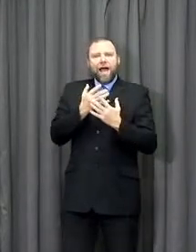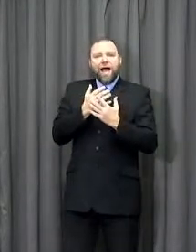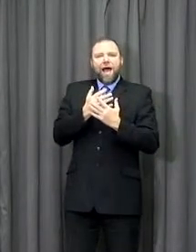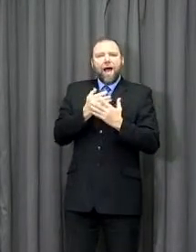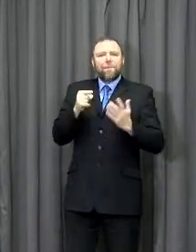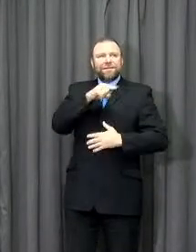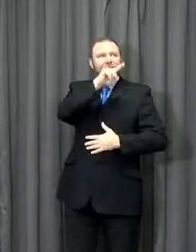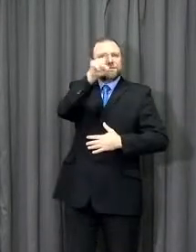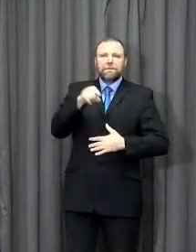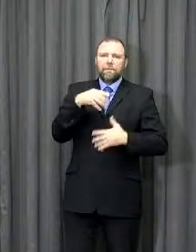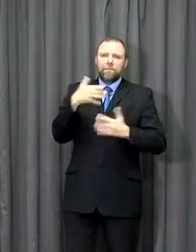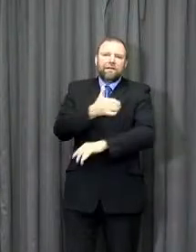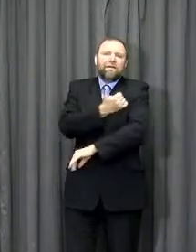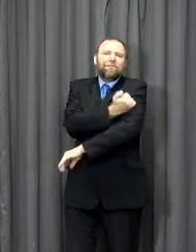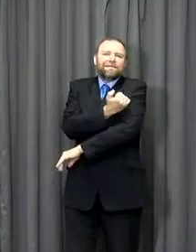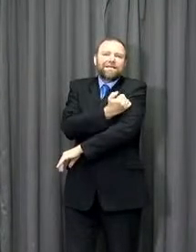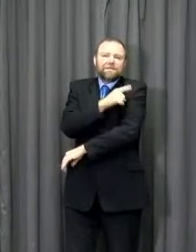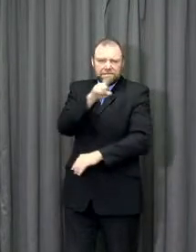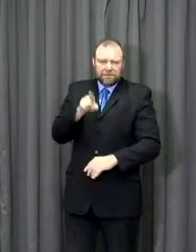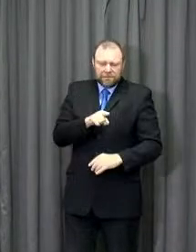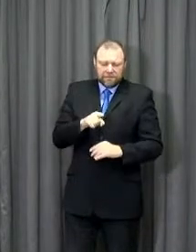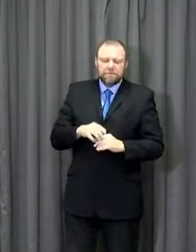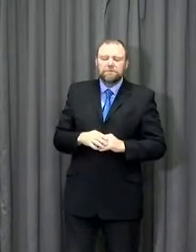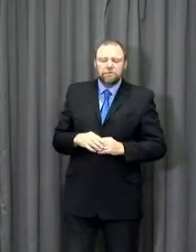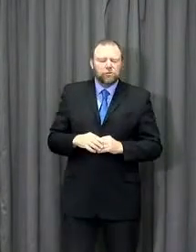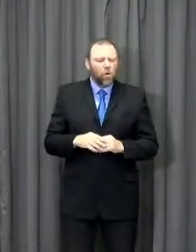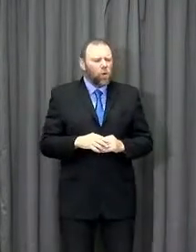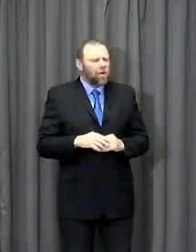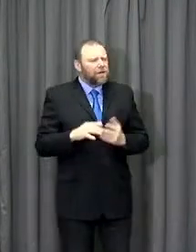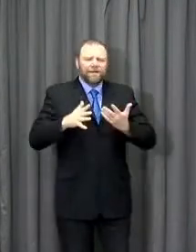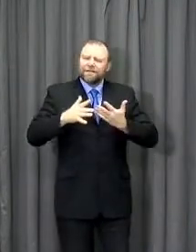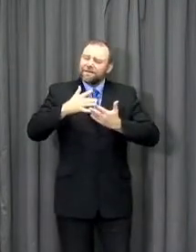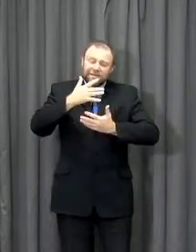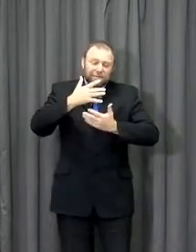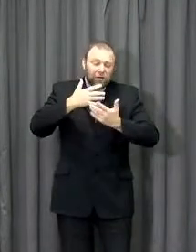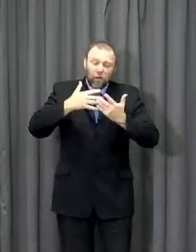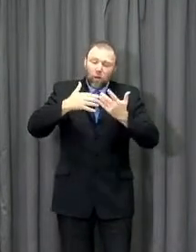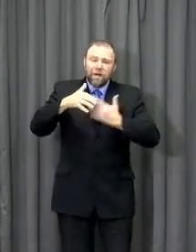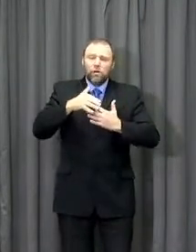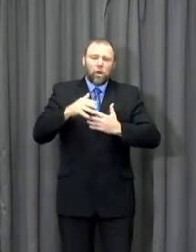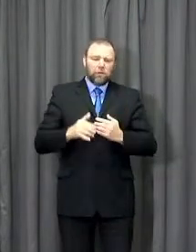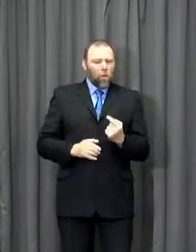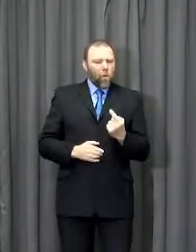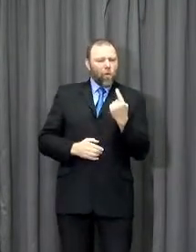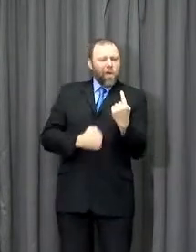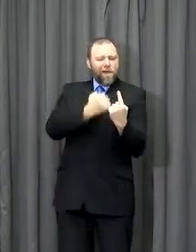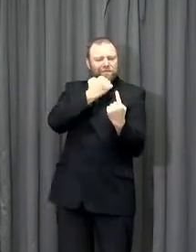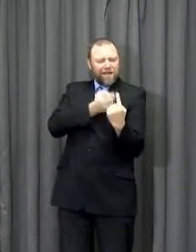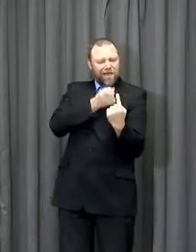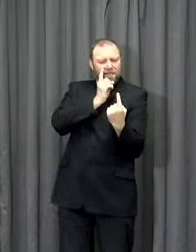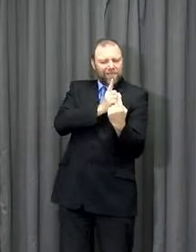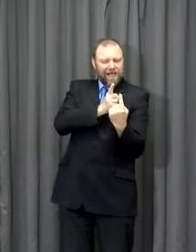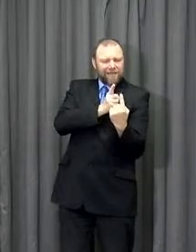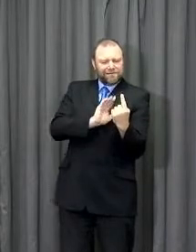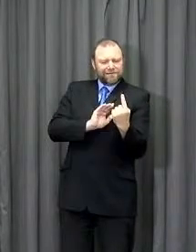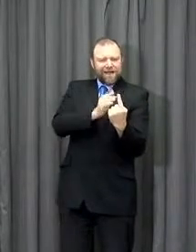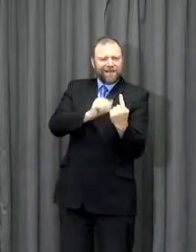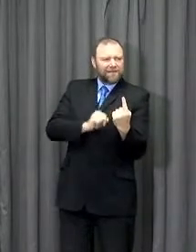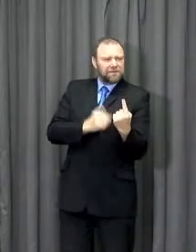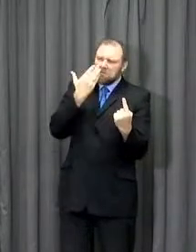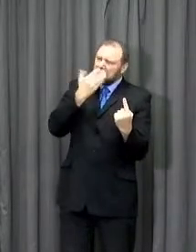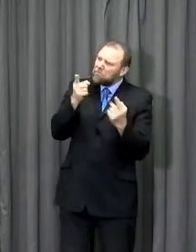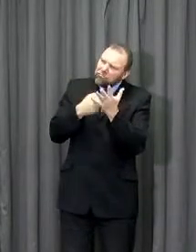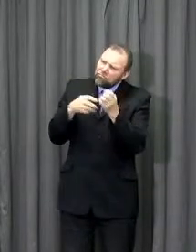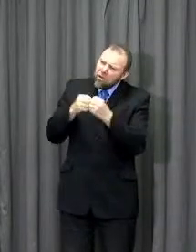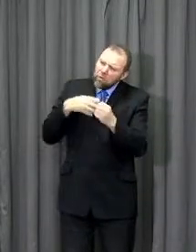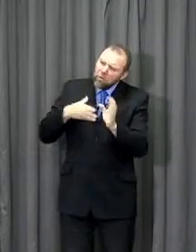are vaccinated, who have vaccination cover. So it's a bit of a complex equation rather than a single figure, I would say, Hugh. I don't know if Rob wanted to add